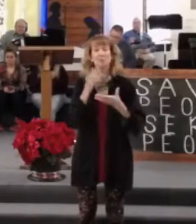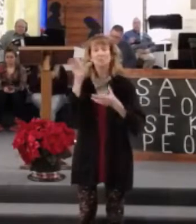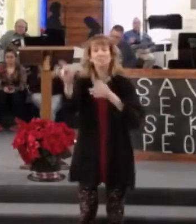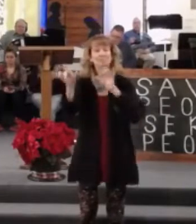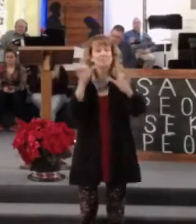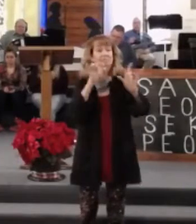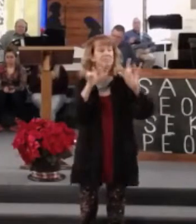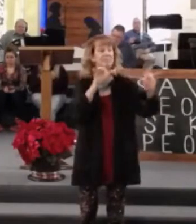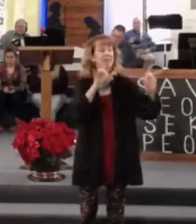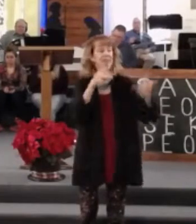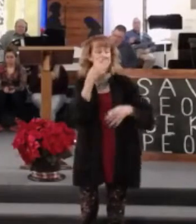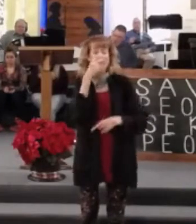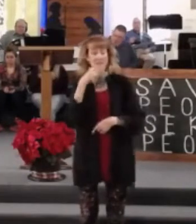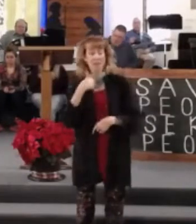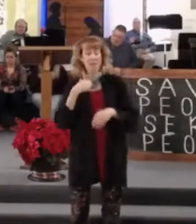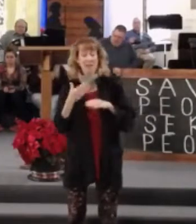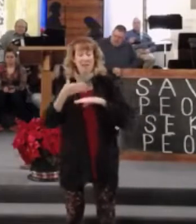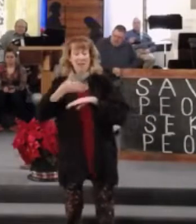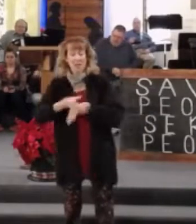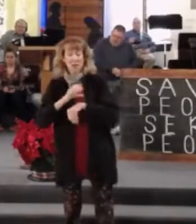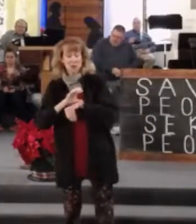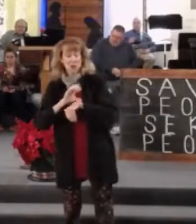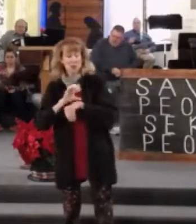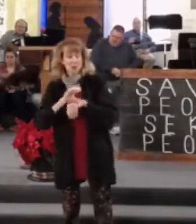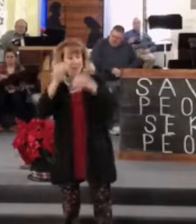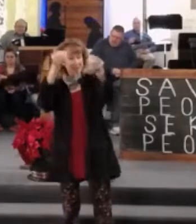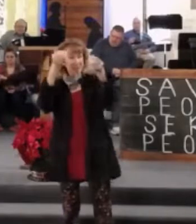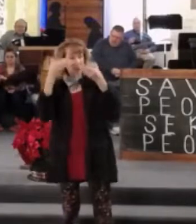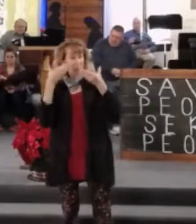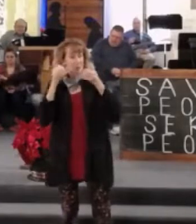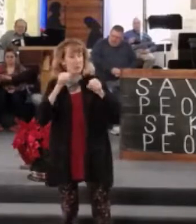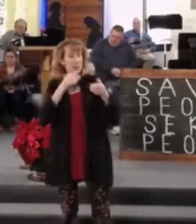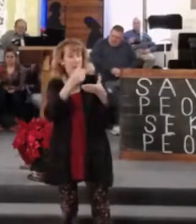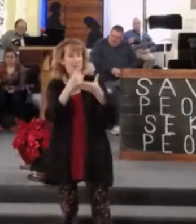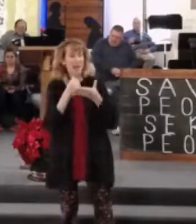after church, and I'll give you my number so you can let me know.